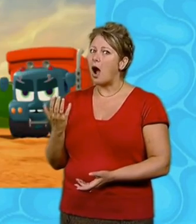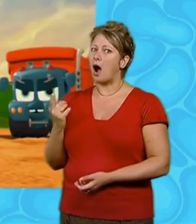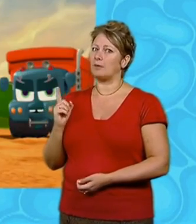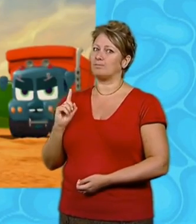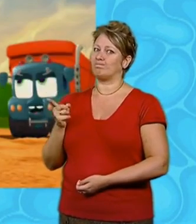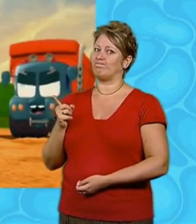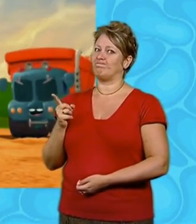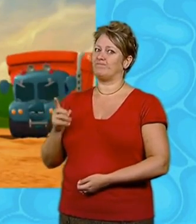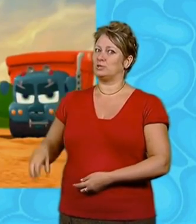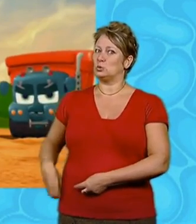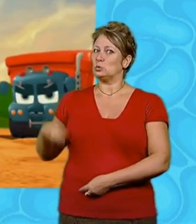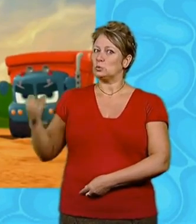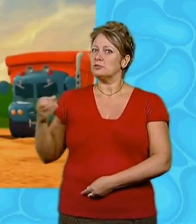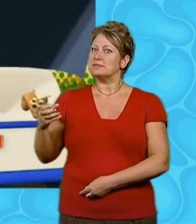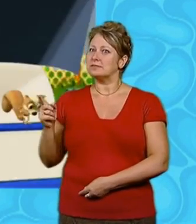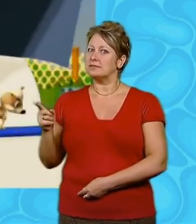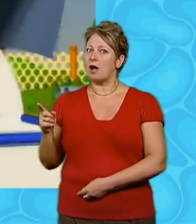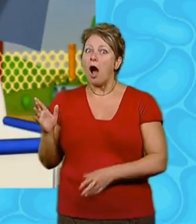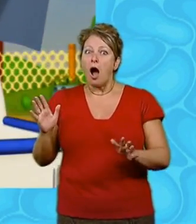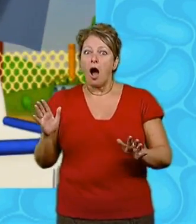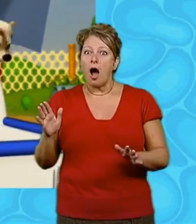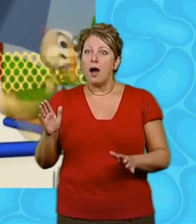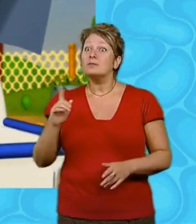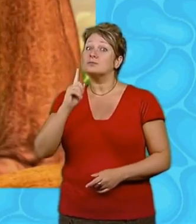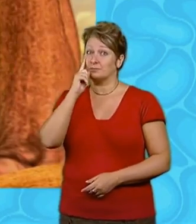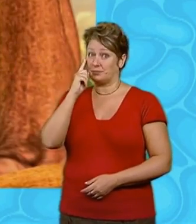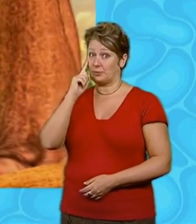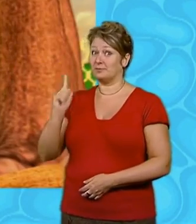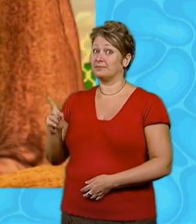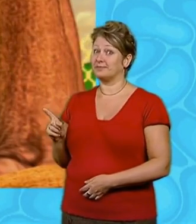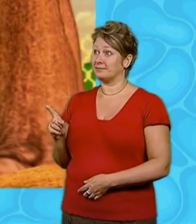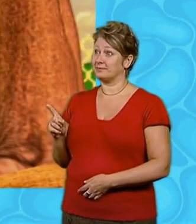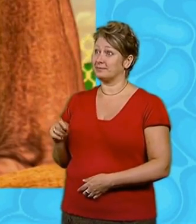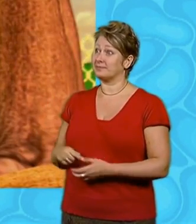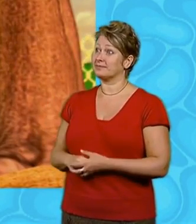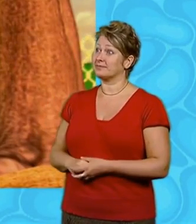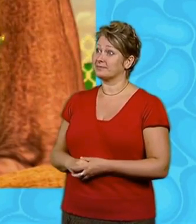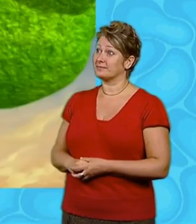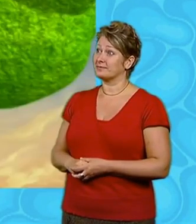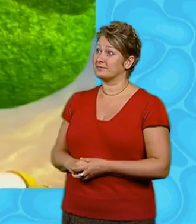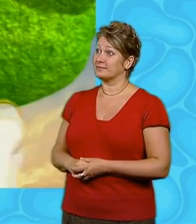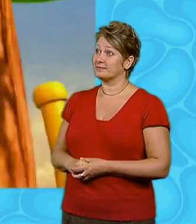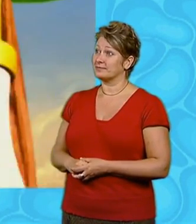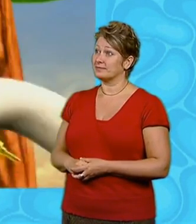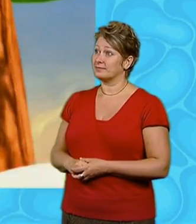A squirrel? No. Oh, wow! Allow me to demonstrate.